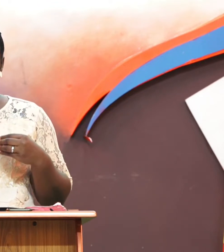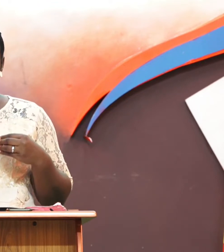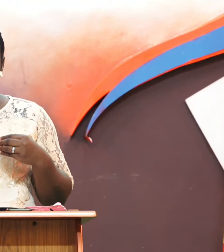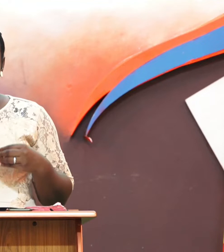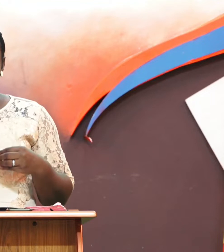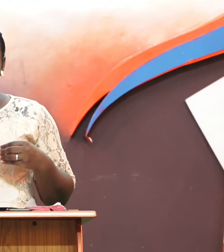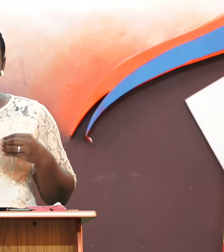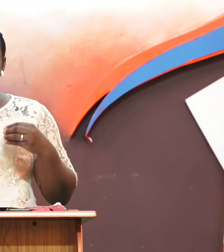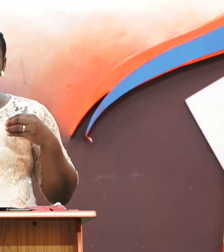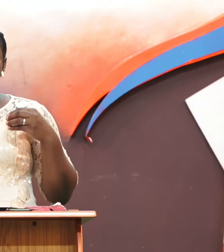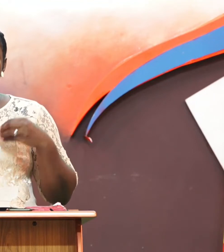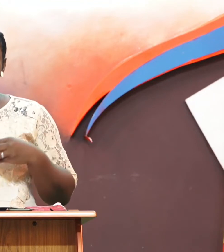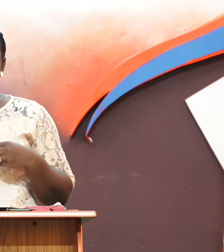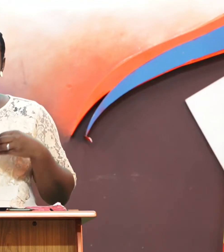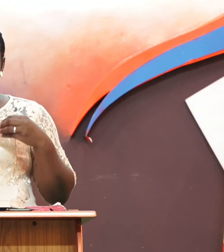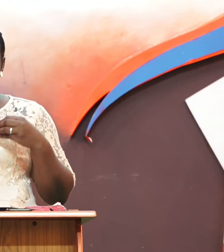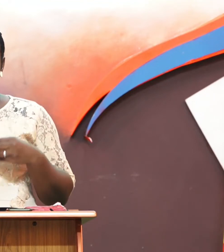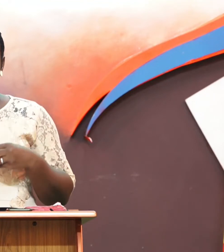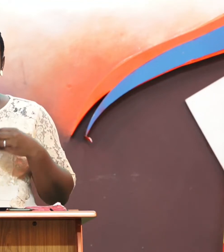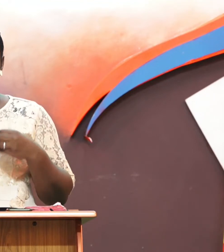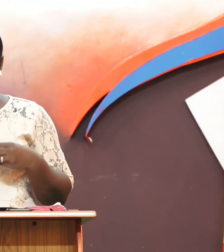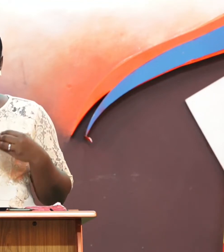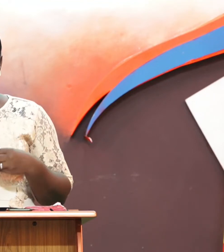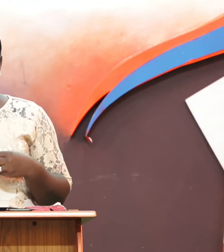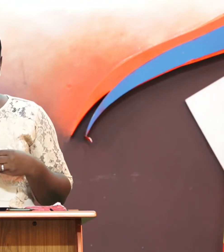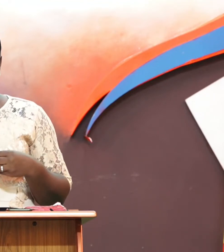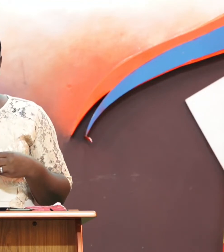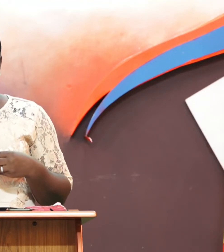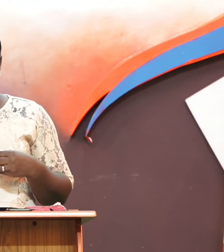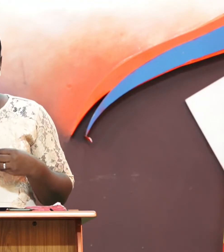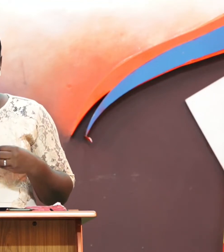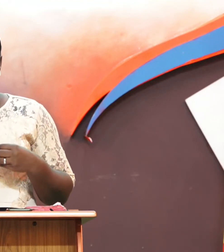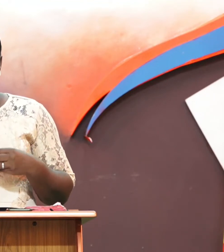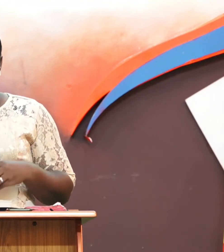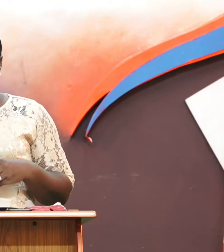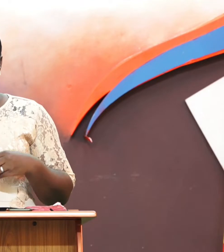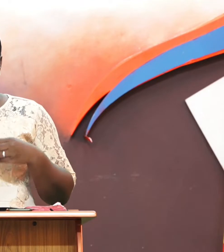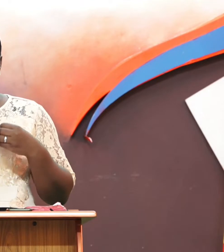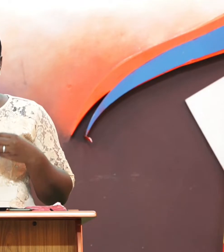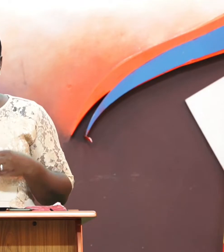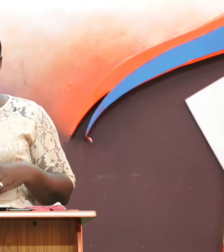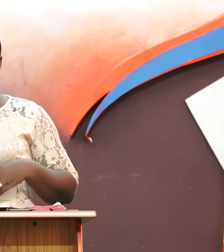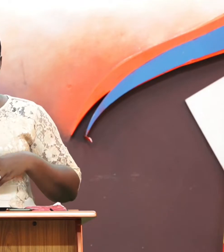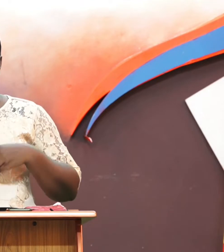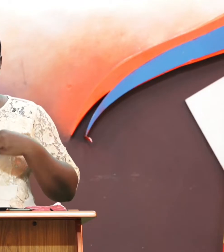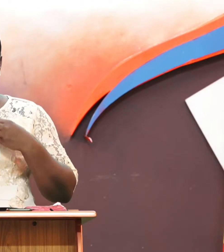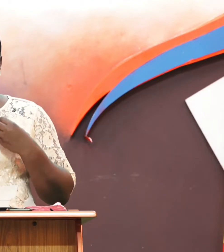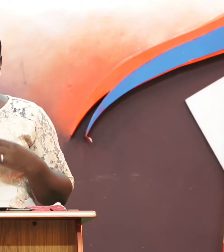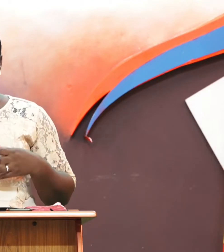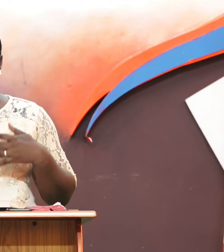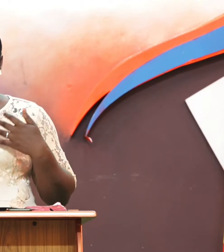afterwards, beseech the Lord to do a work in our hearts.